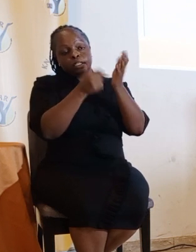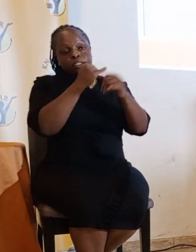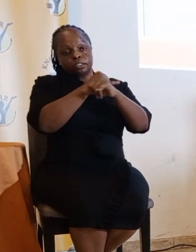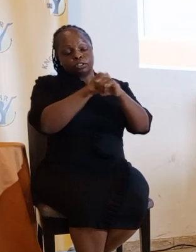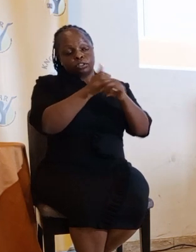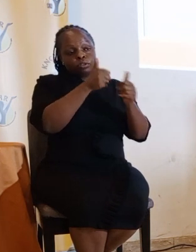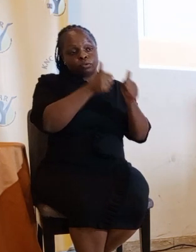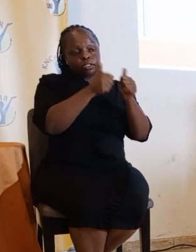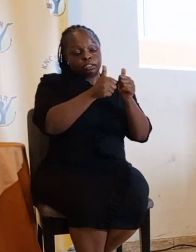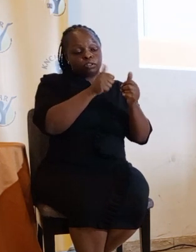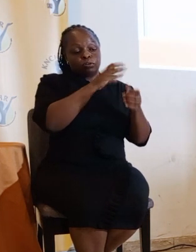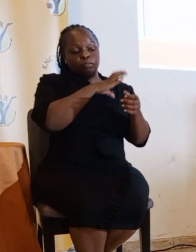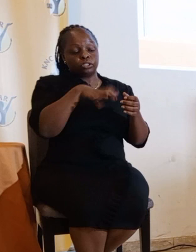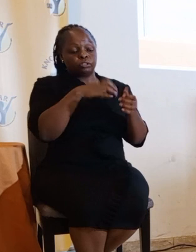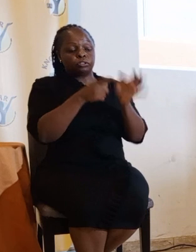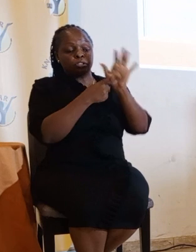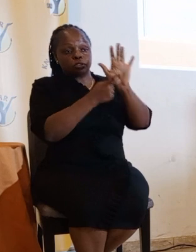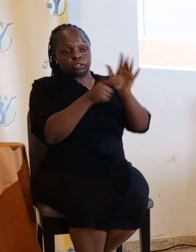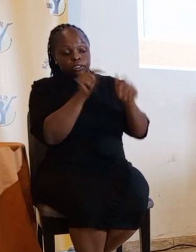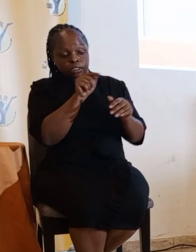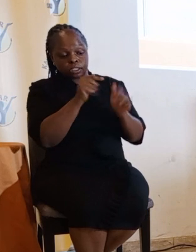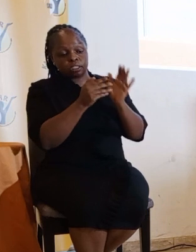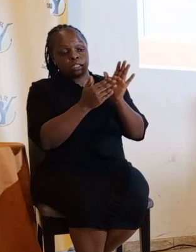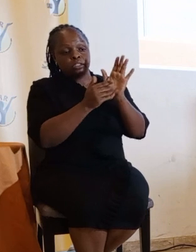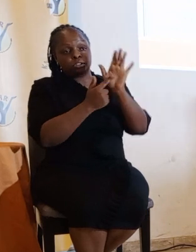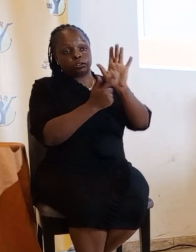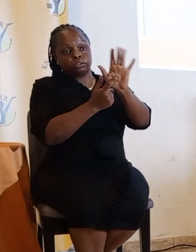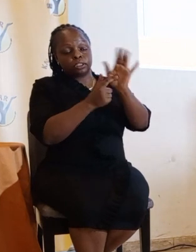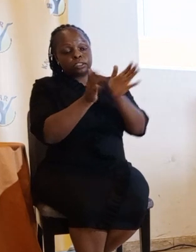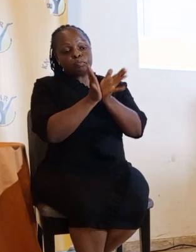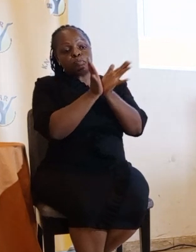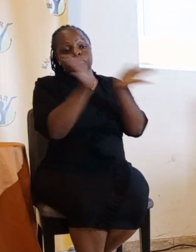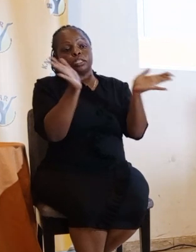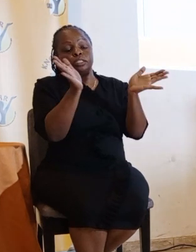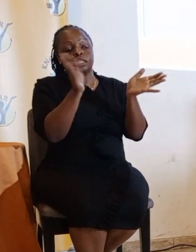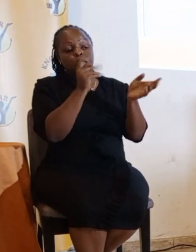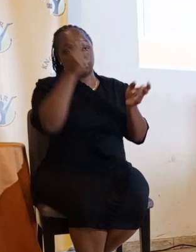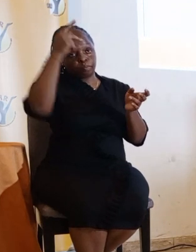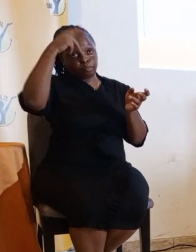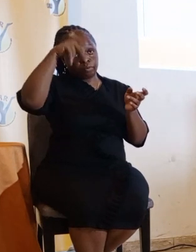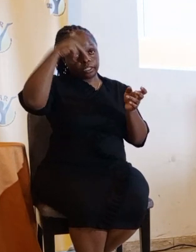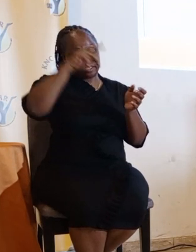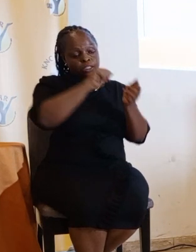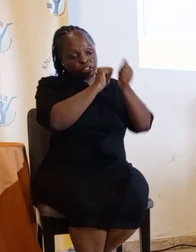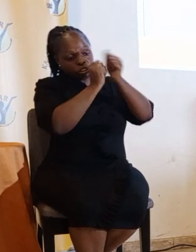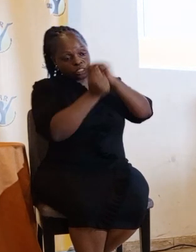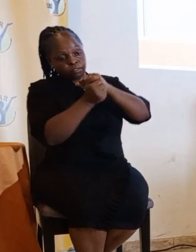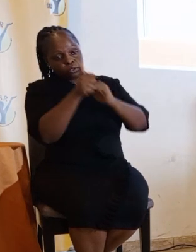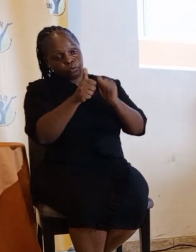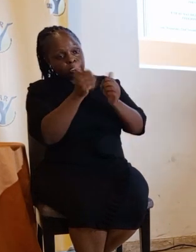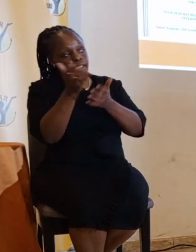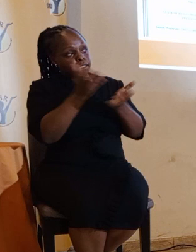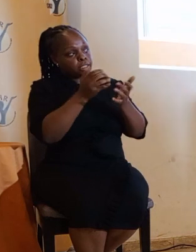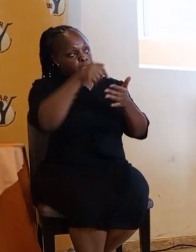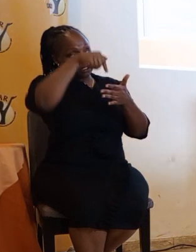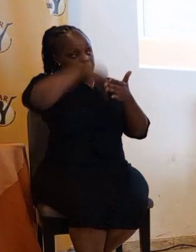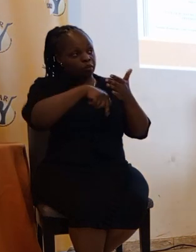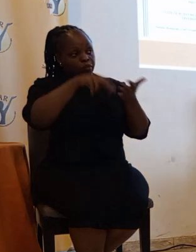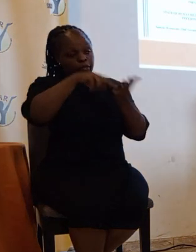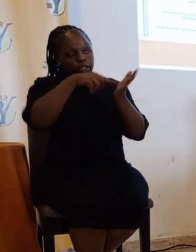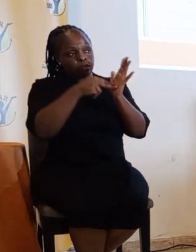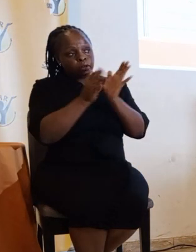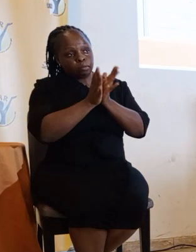the Commission reiterates that this presents a major policy shift that requires extensive,